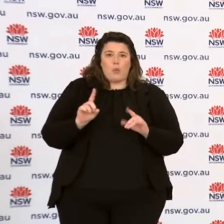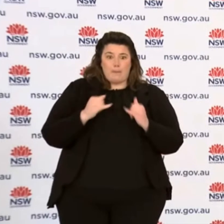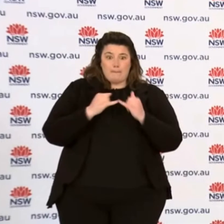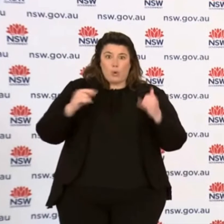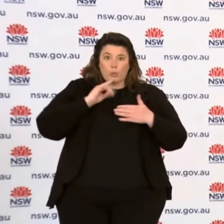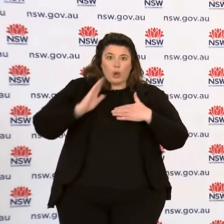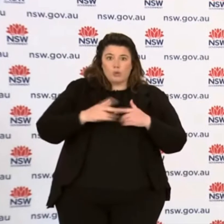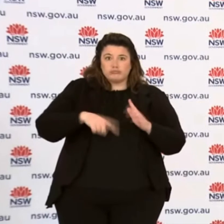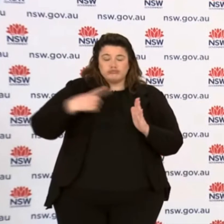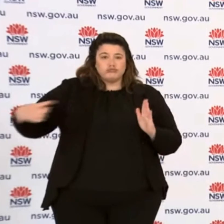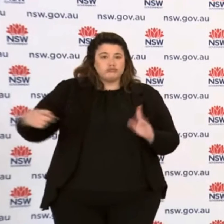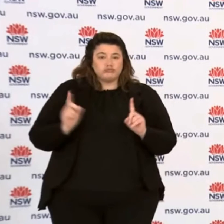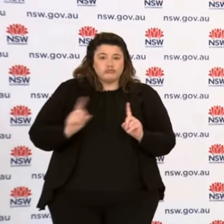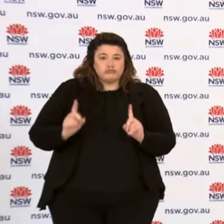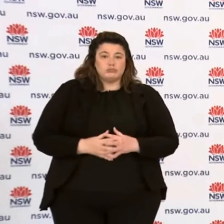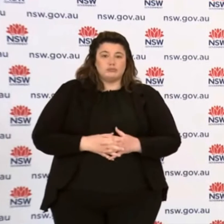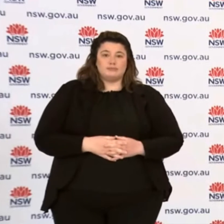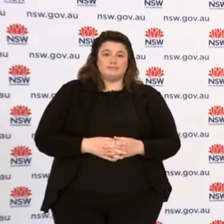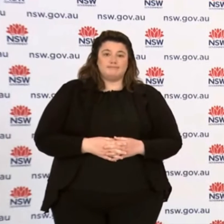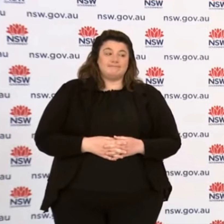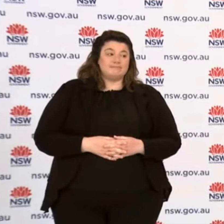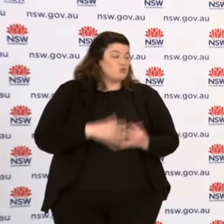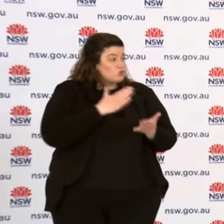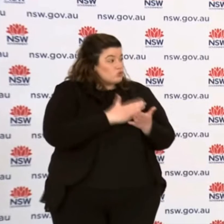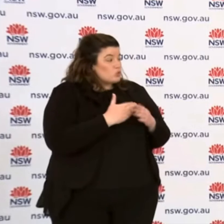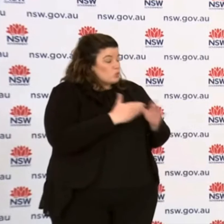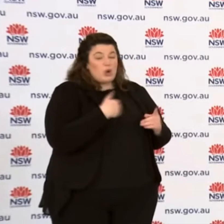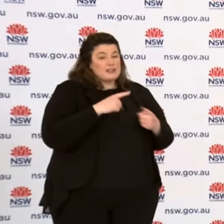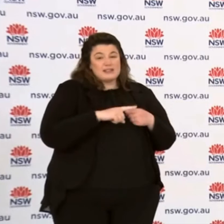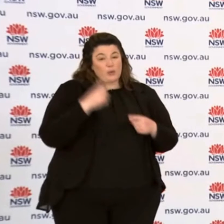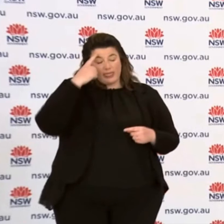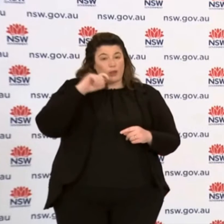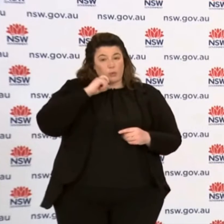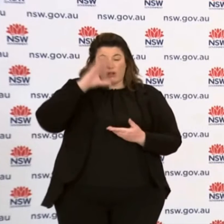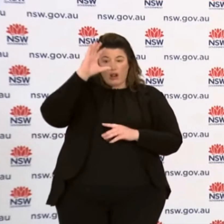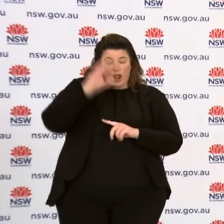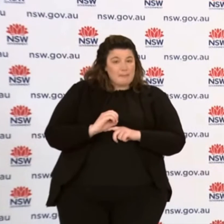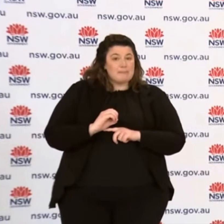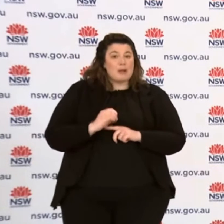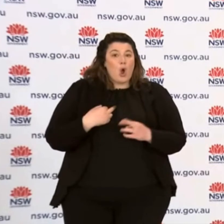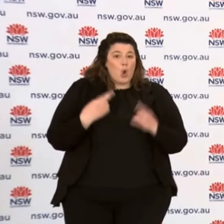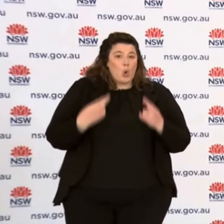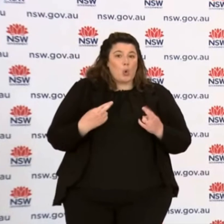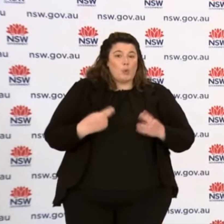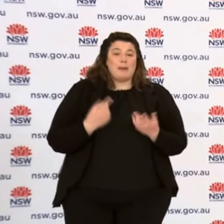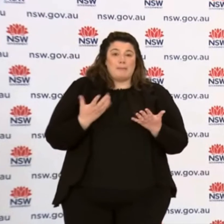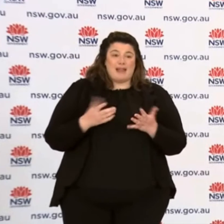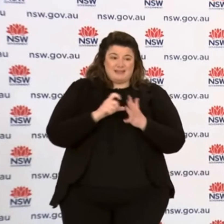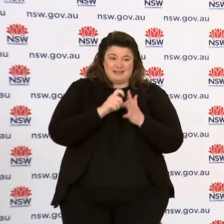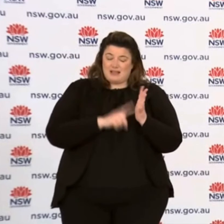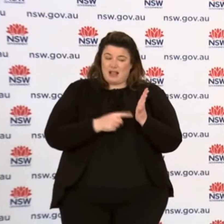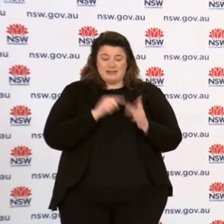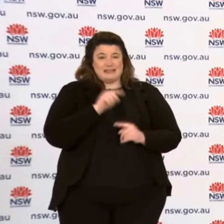I still harbour the hope that we'll get back to zero. But Delta's a pretty wild variant of the virus. Let's face